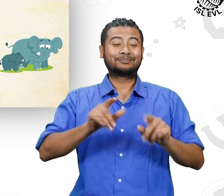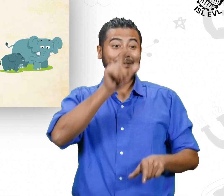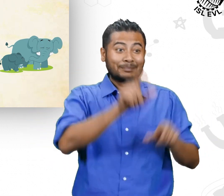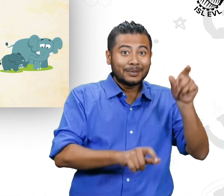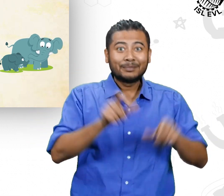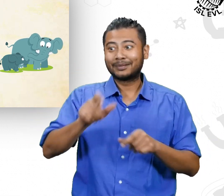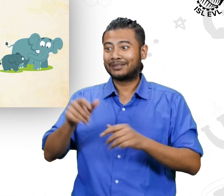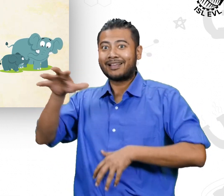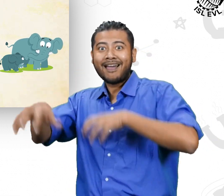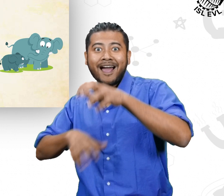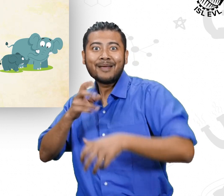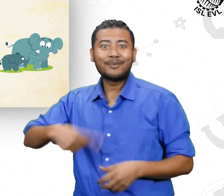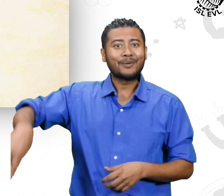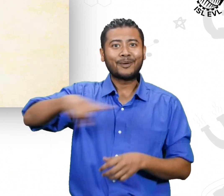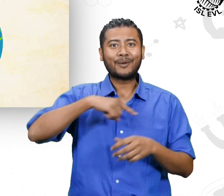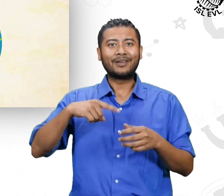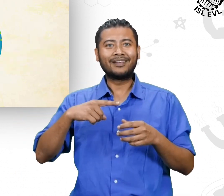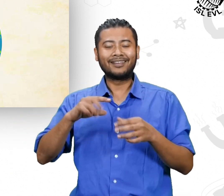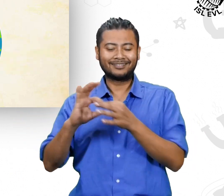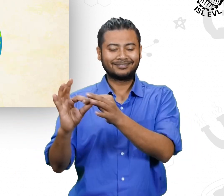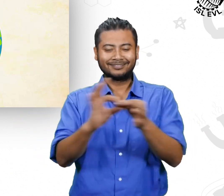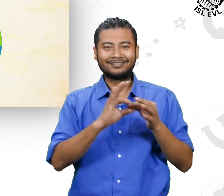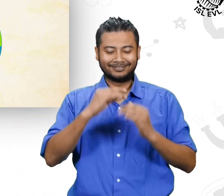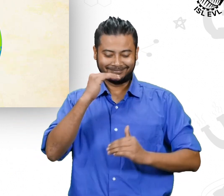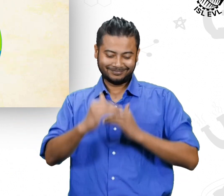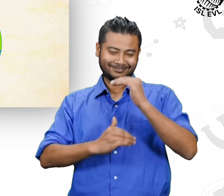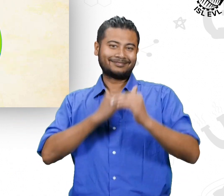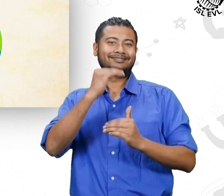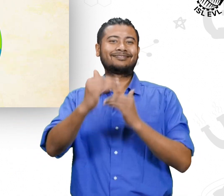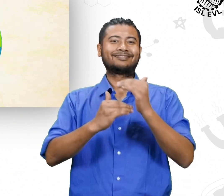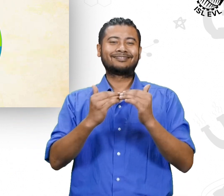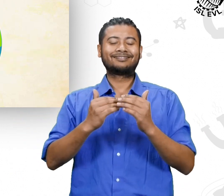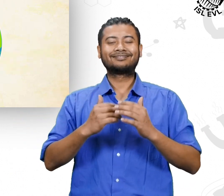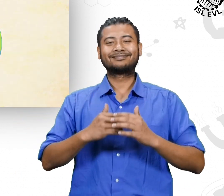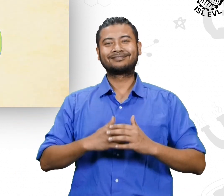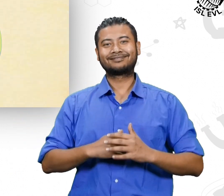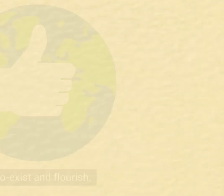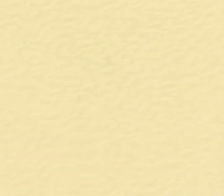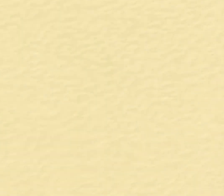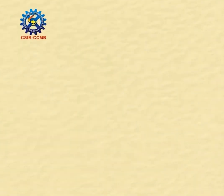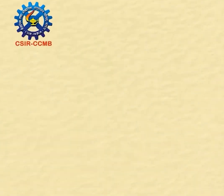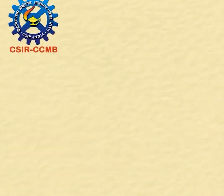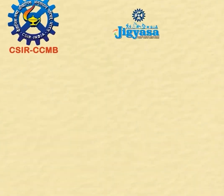where humans, animals, and other life forms can coexist and flourish.